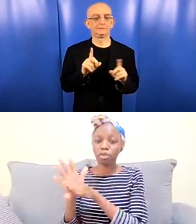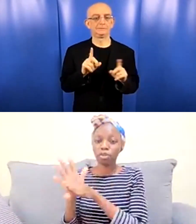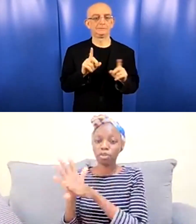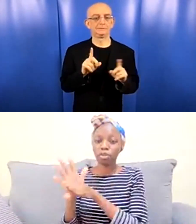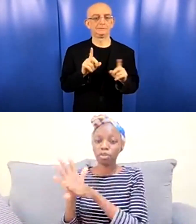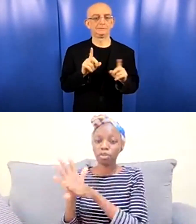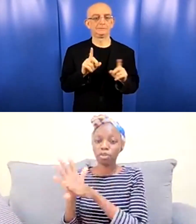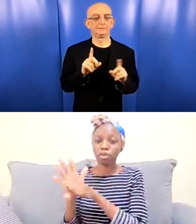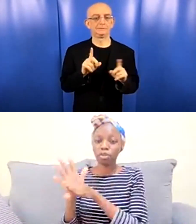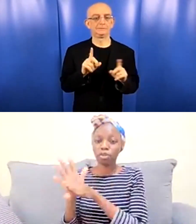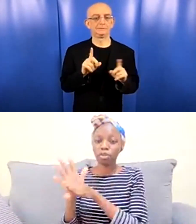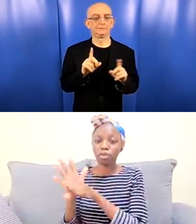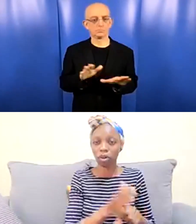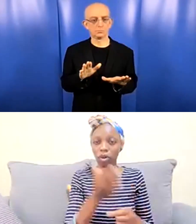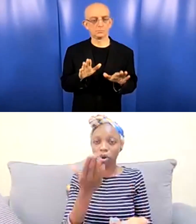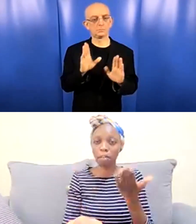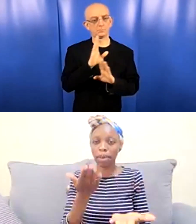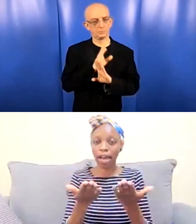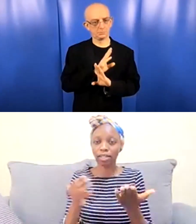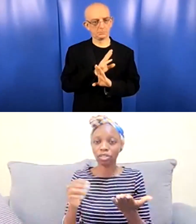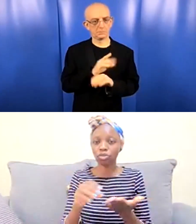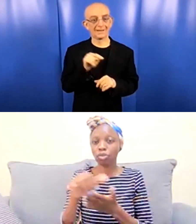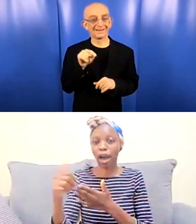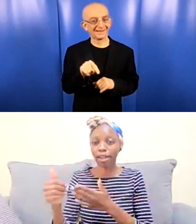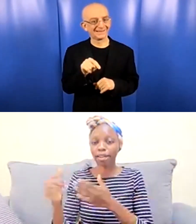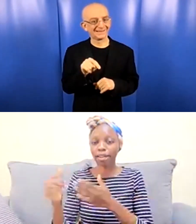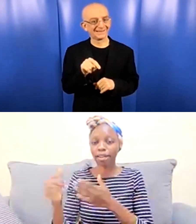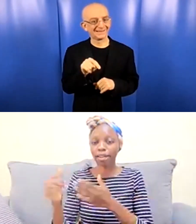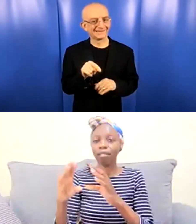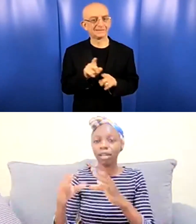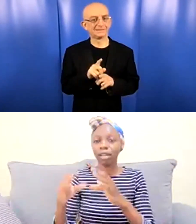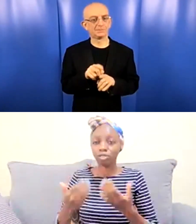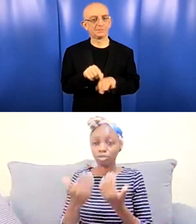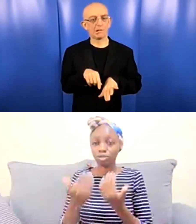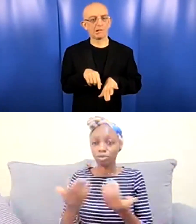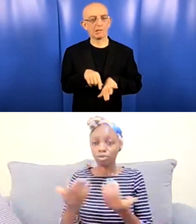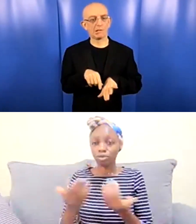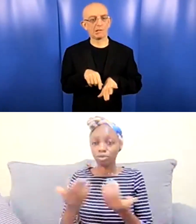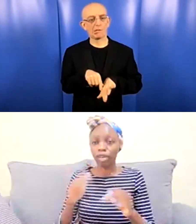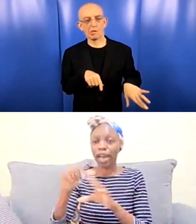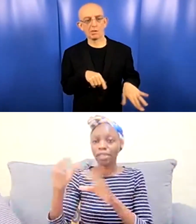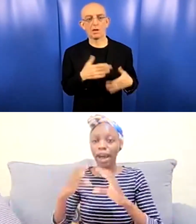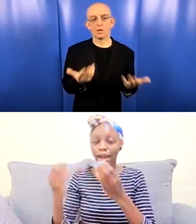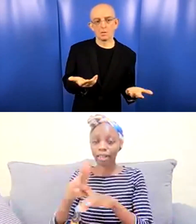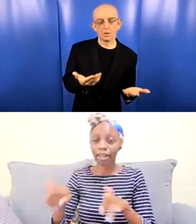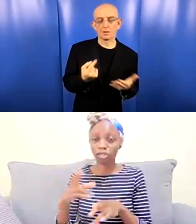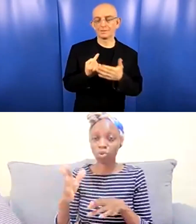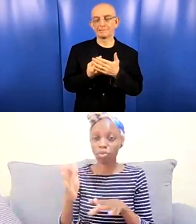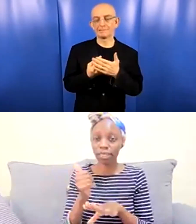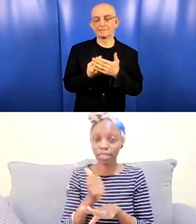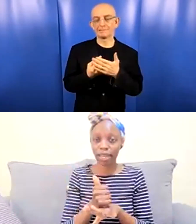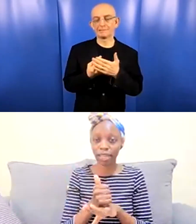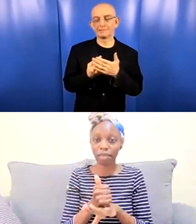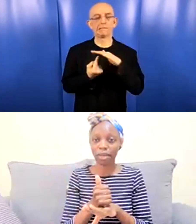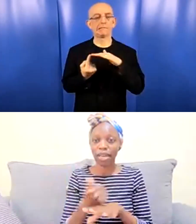as compared to a classroom setup. Their reduced